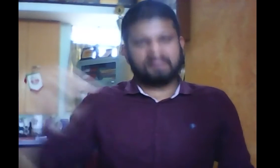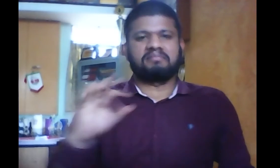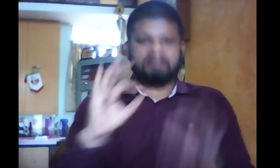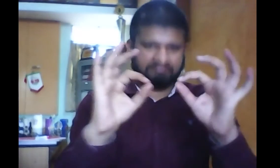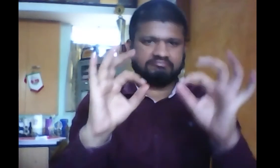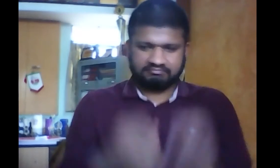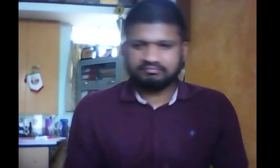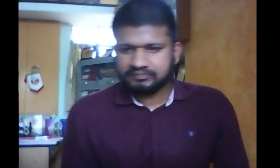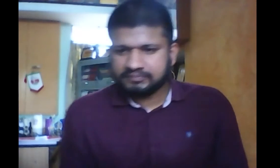Nice.